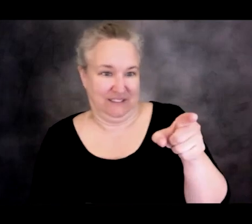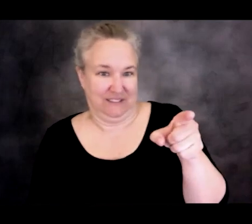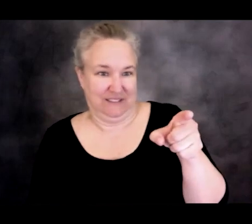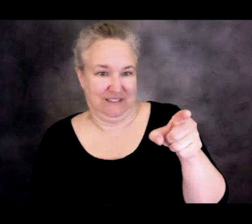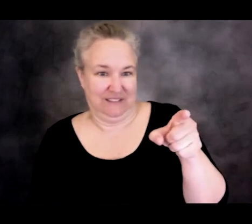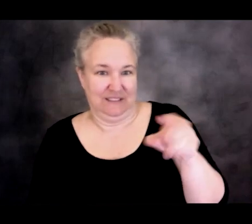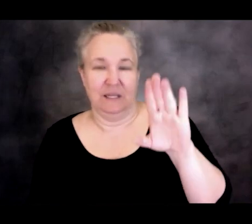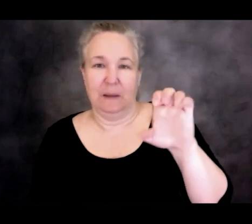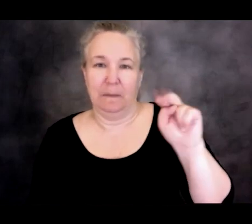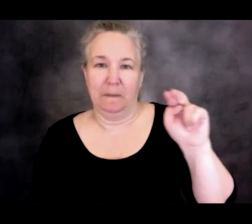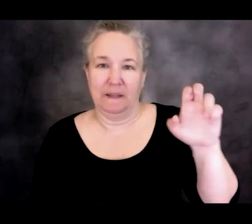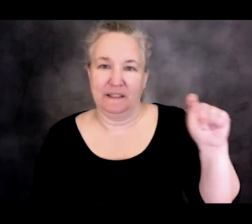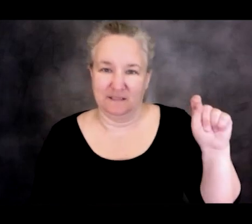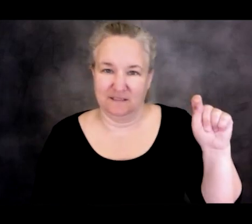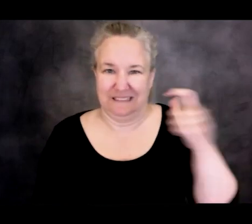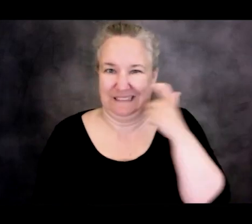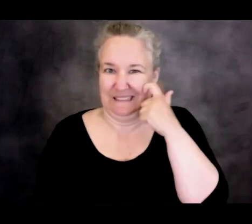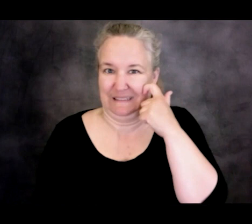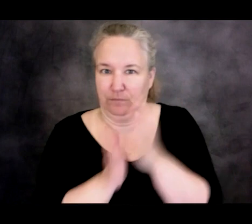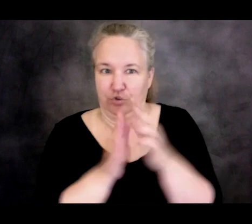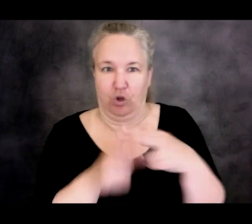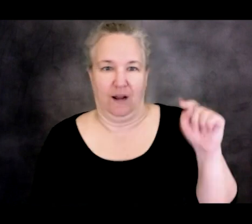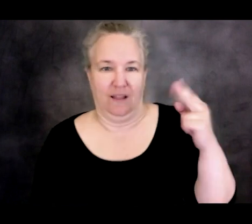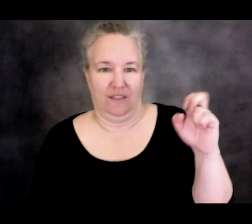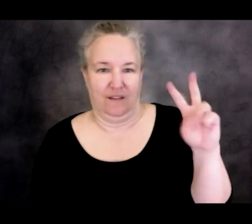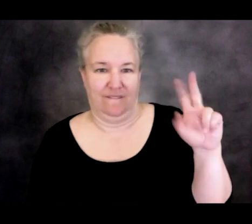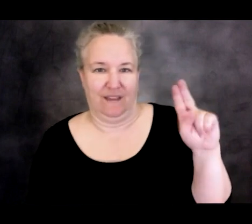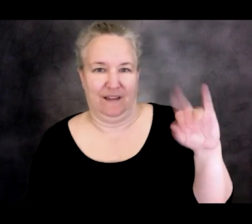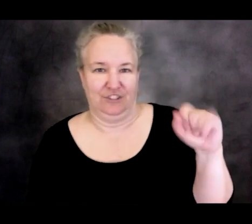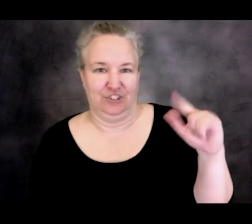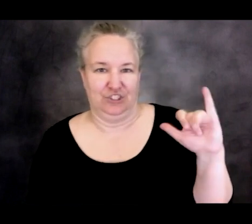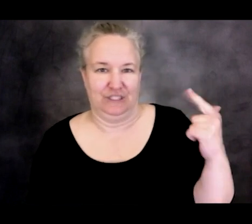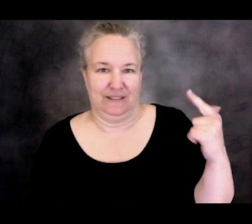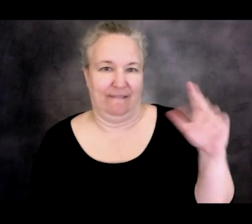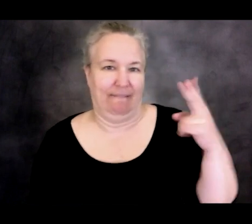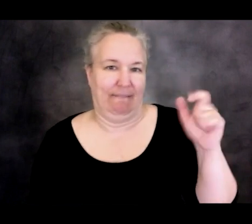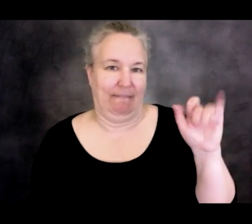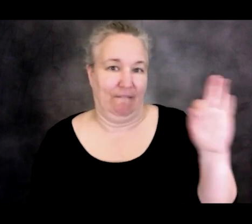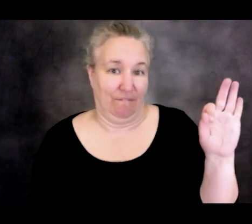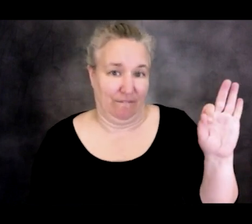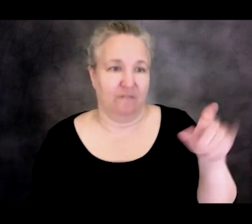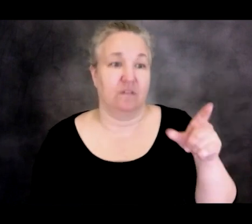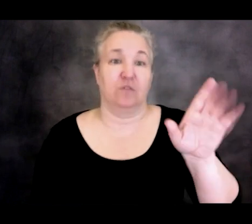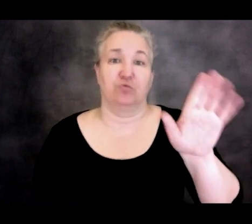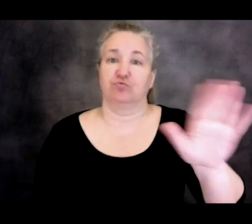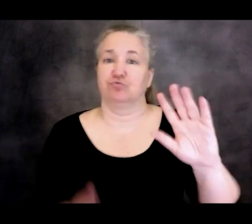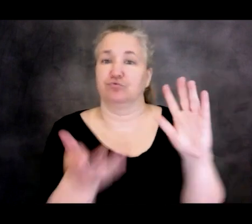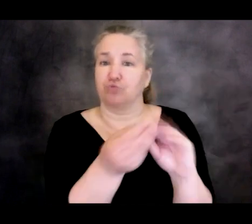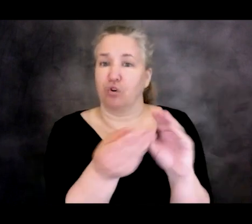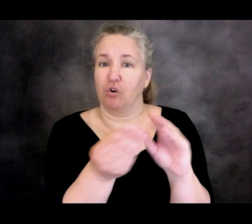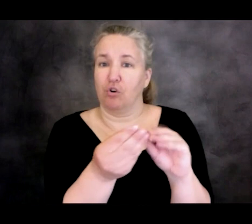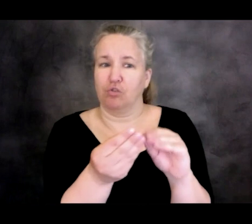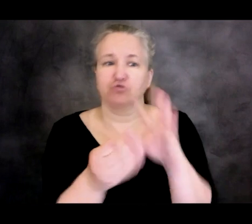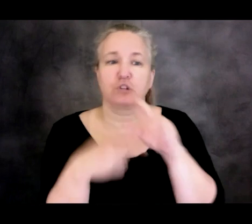Bennett's recent novel, The Vanishing Half. And Bennett tells a story of